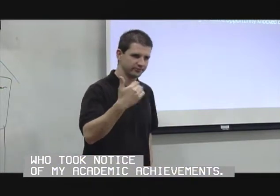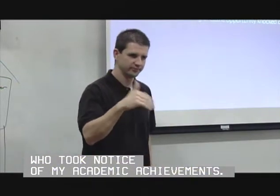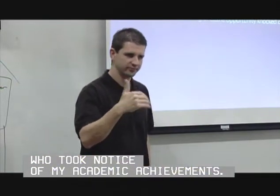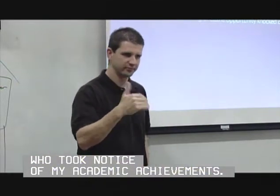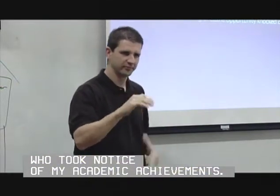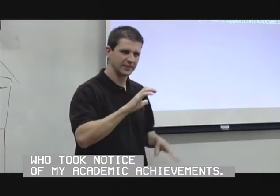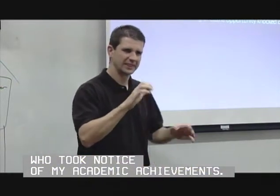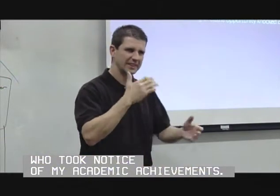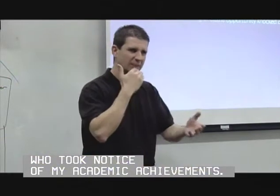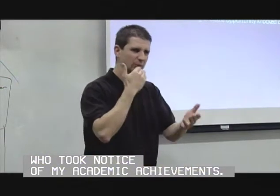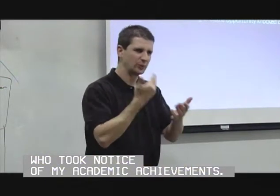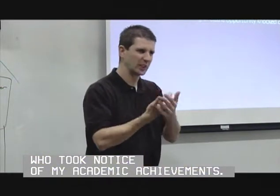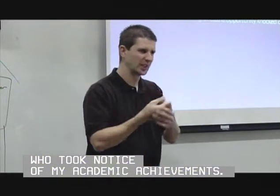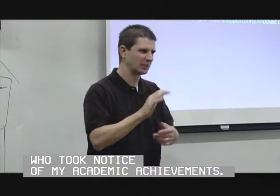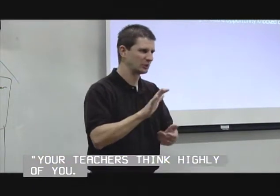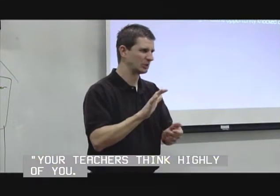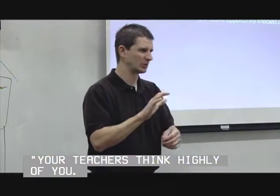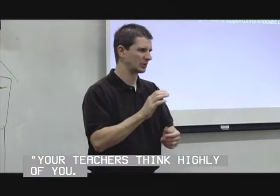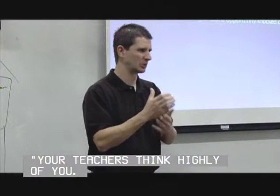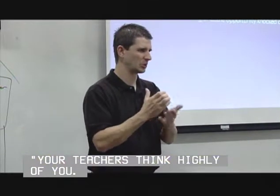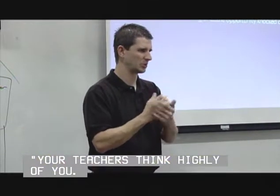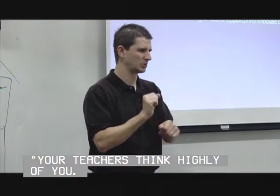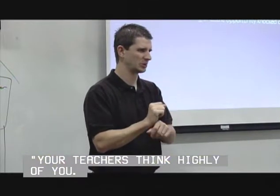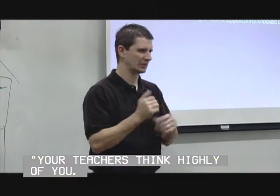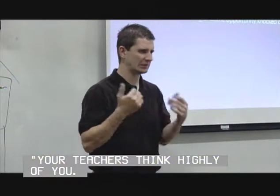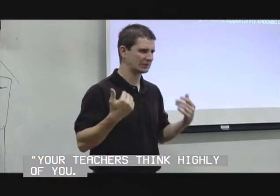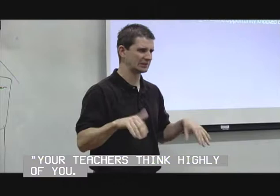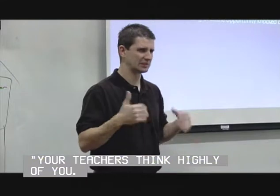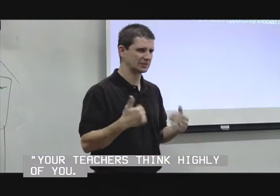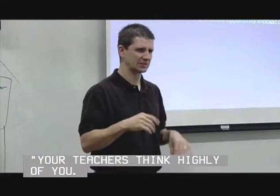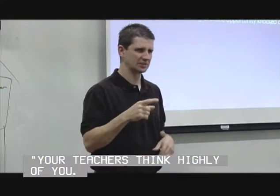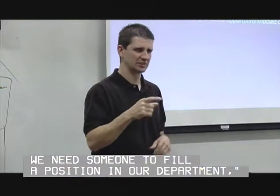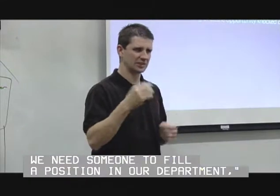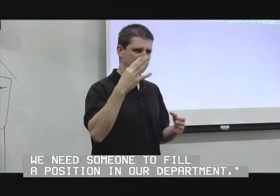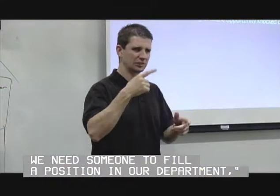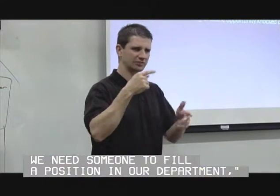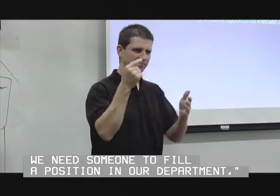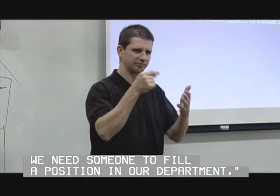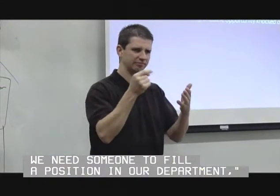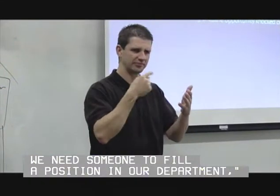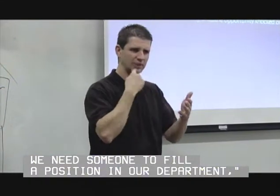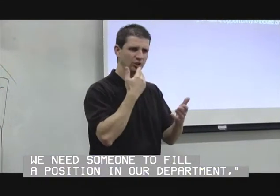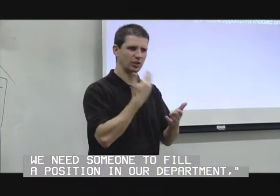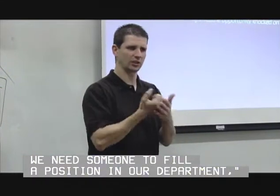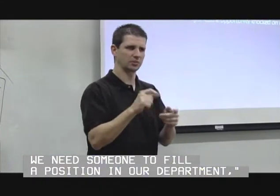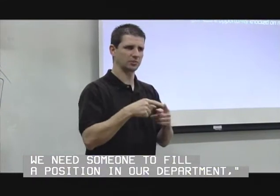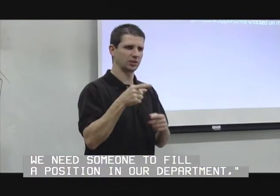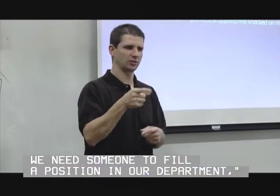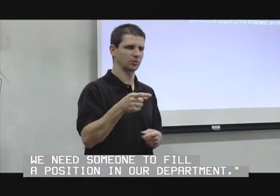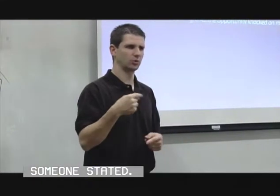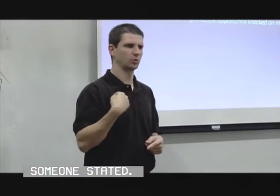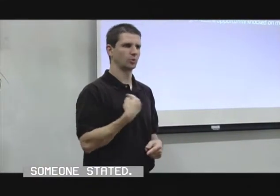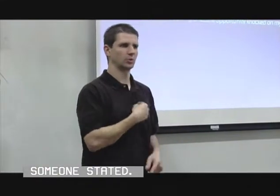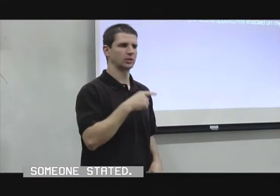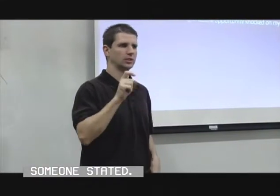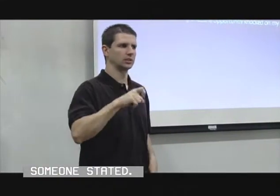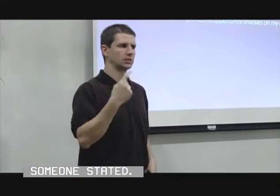academic achievements. Your teachers think highly of you. We need someone to fill a position in our department, someone